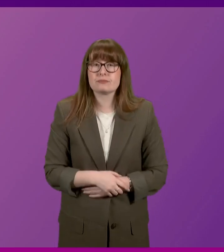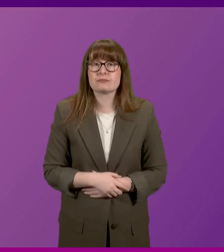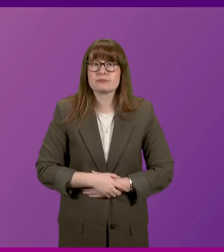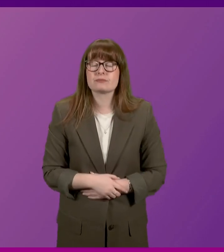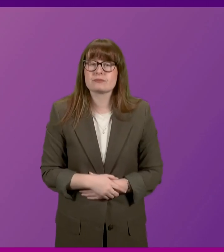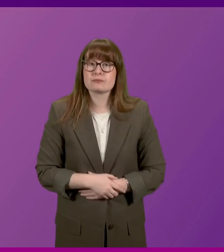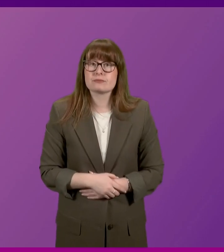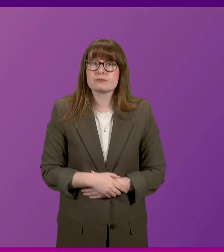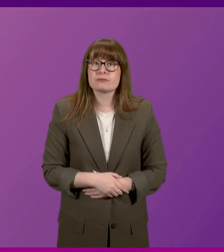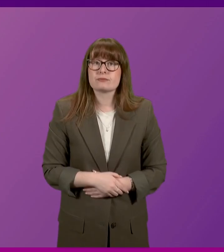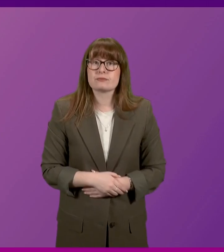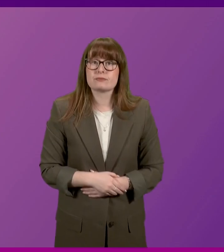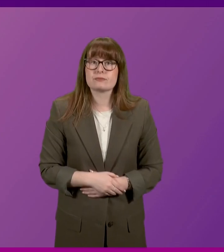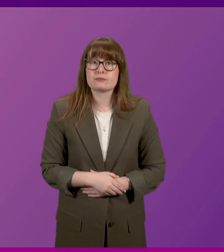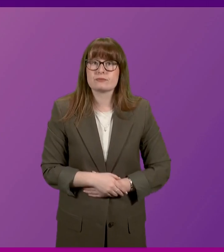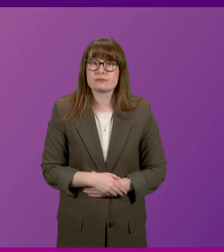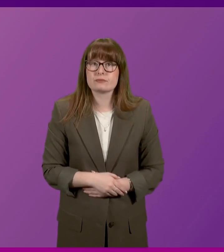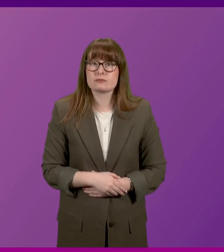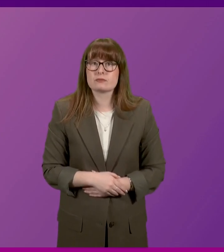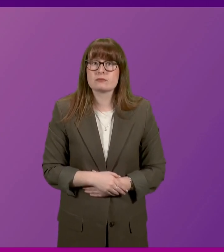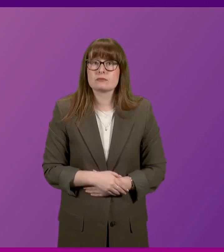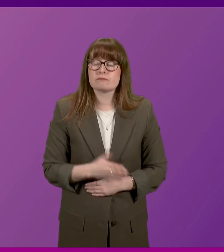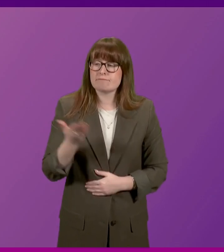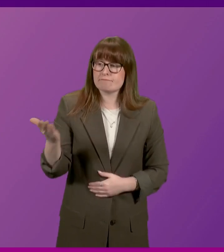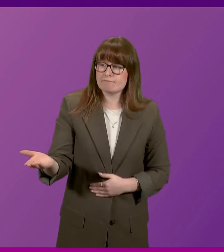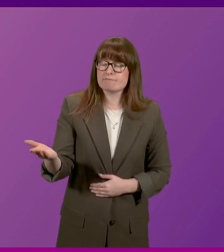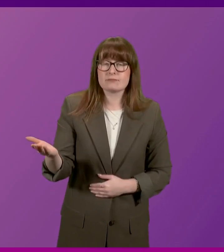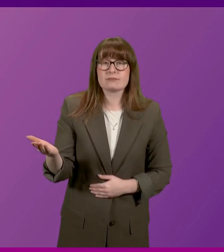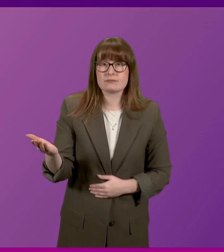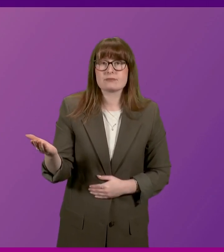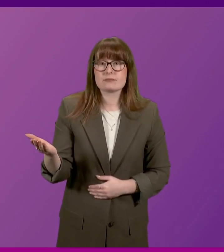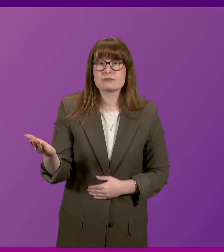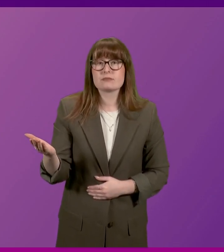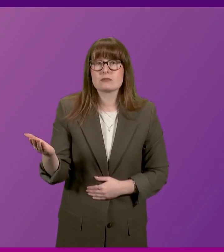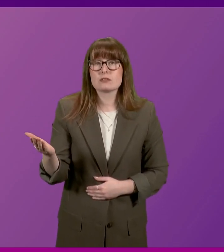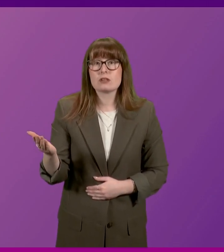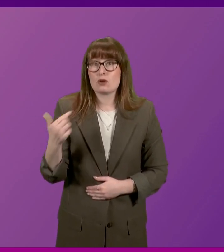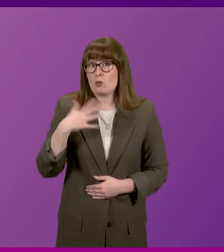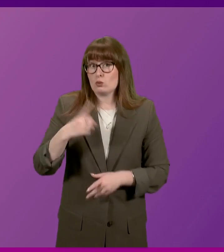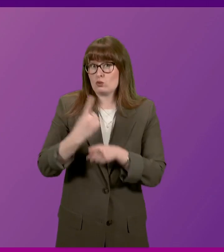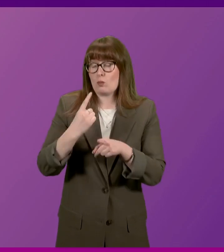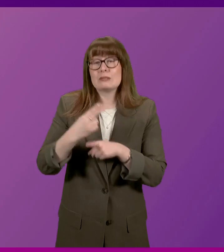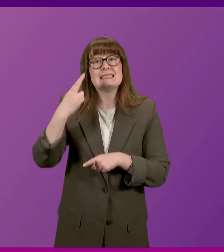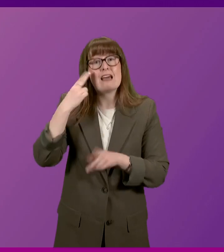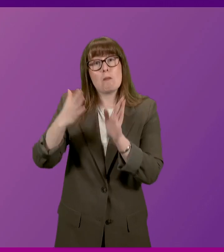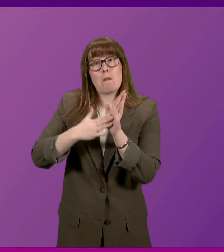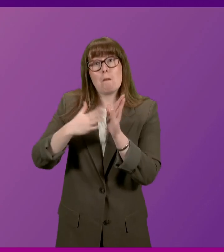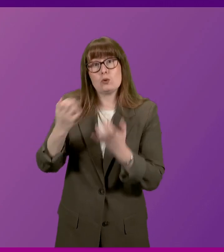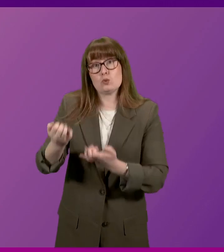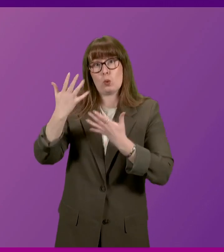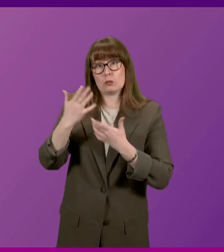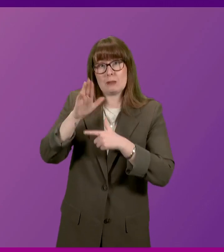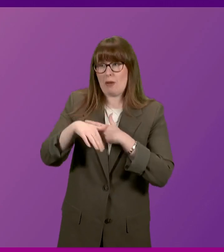Claire. Thank you. So I just wanted to say a little of what deaf mothers told us about being